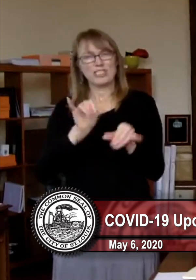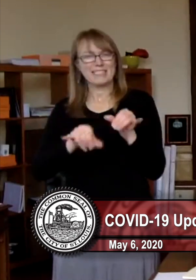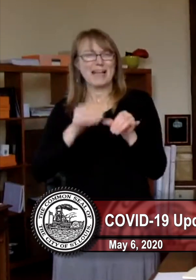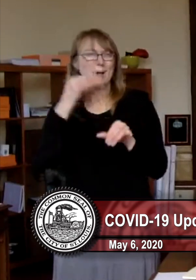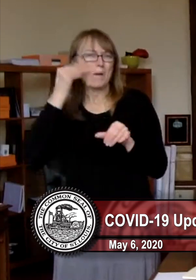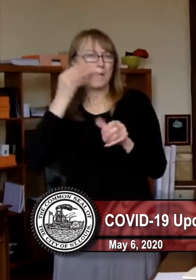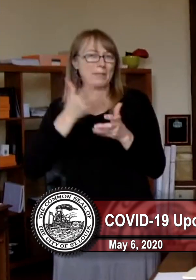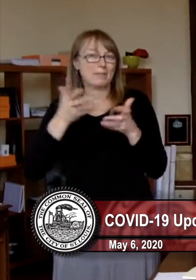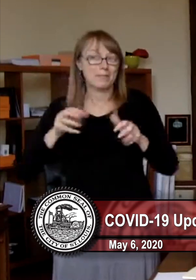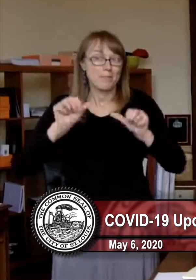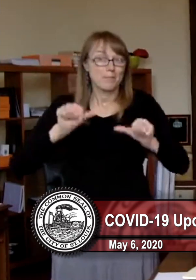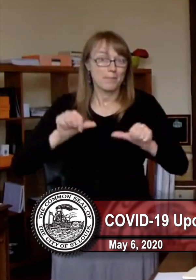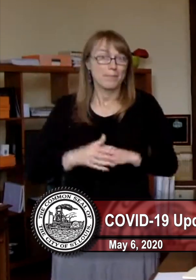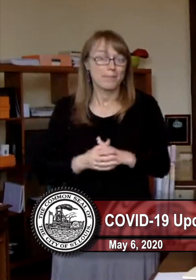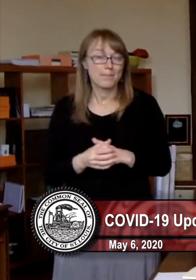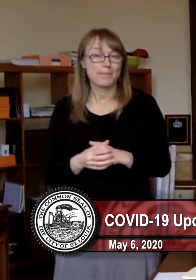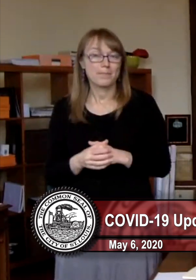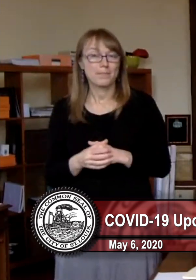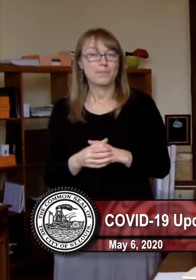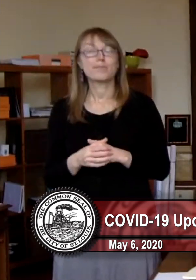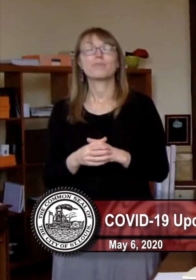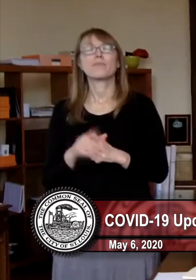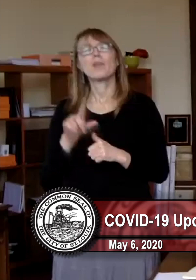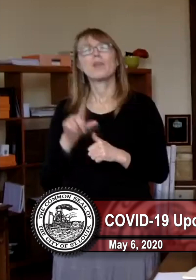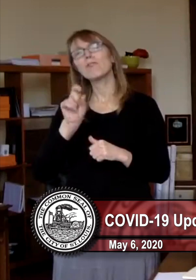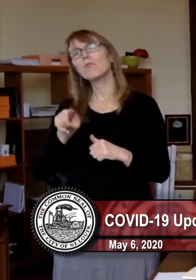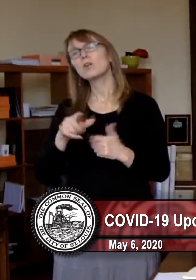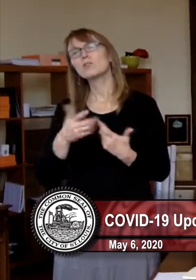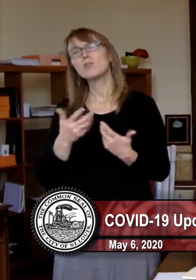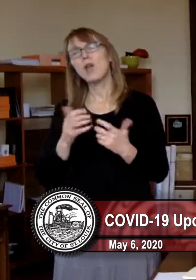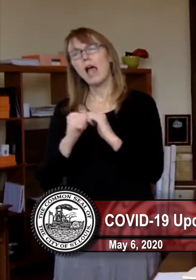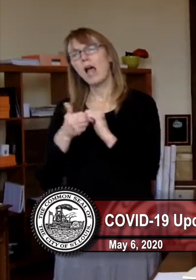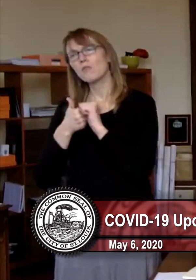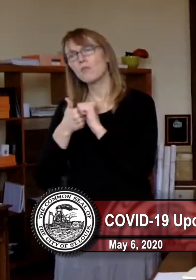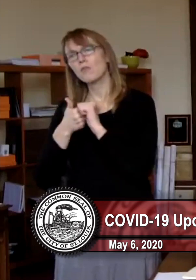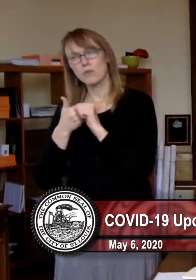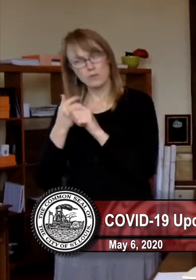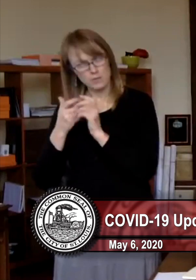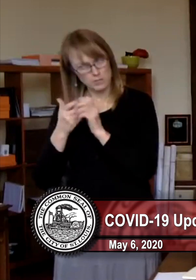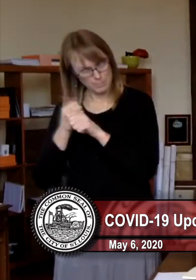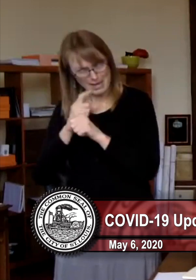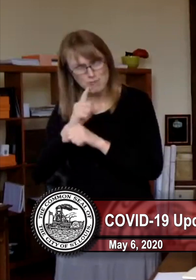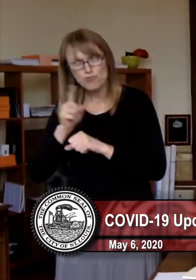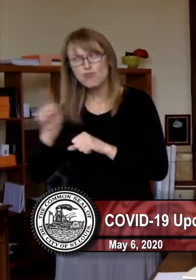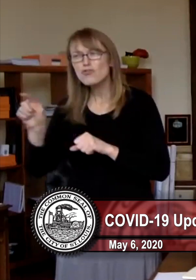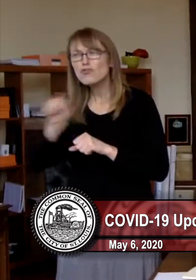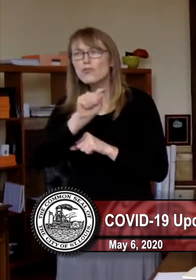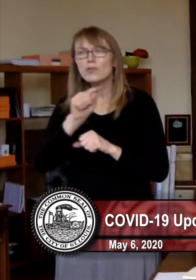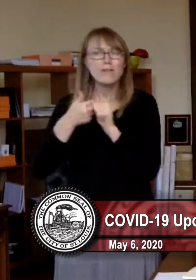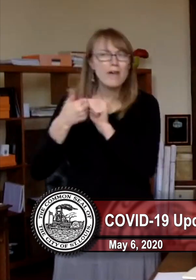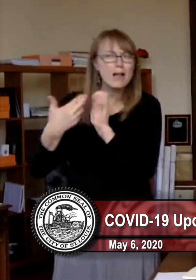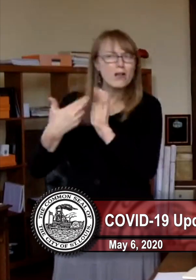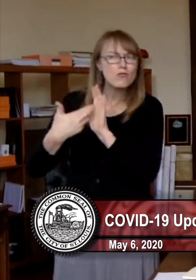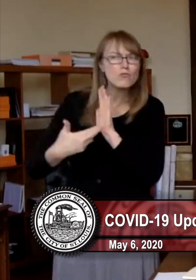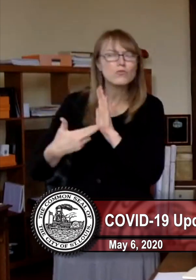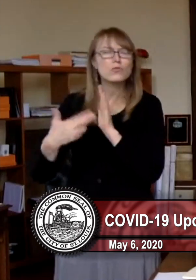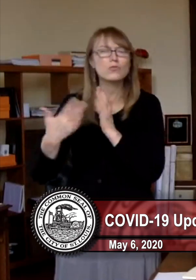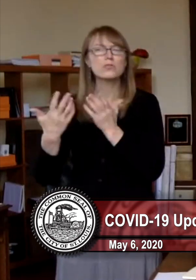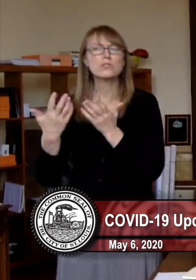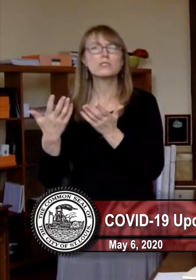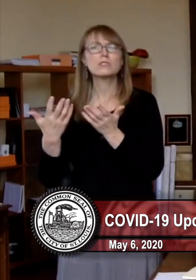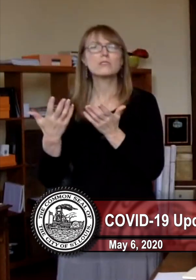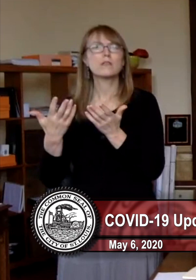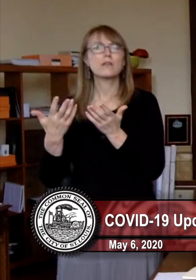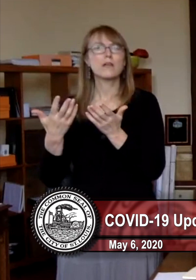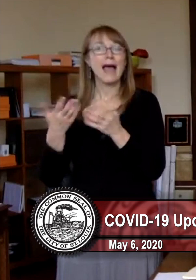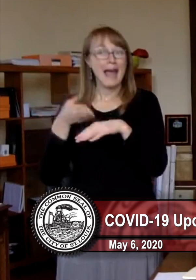A couple of questions about enforcement after May 8th for employees and people in the public. Who is going to be charged with